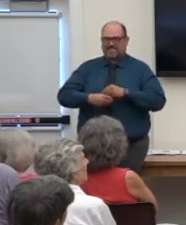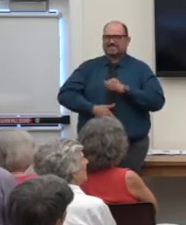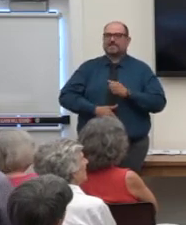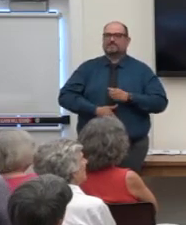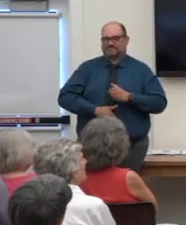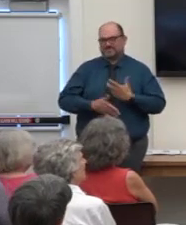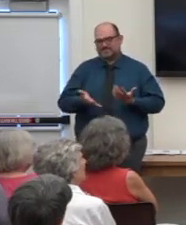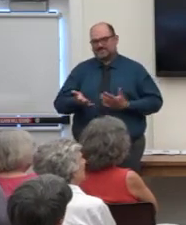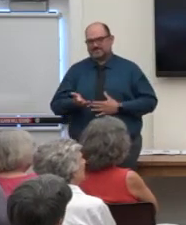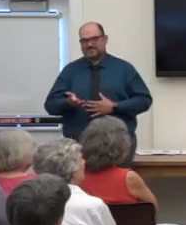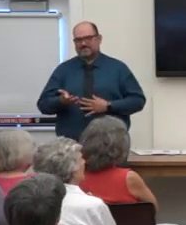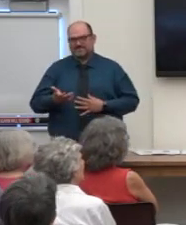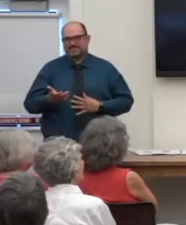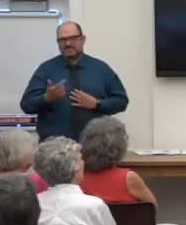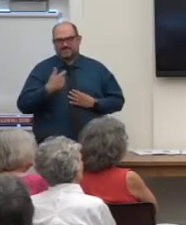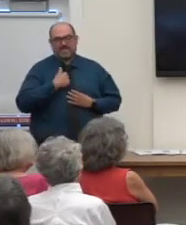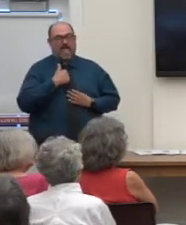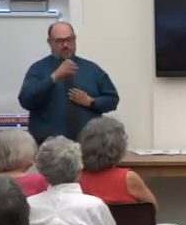Merry Christmas.